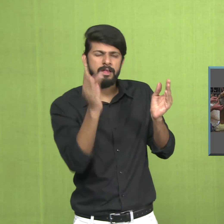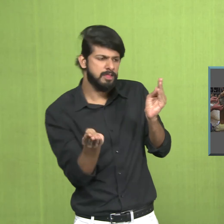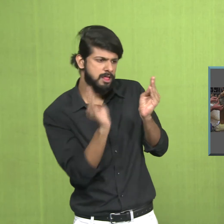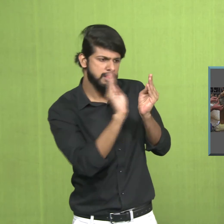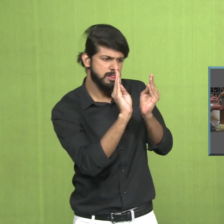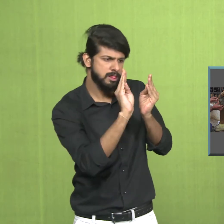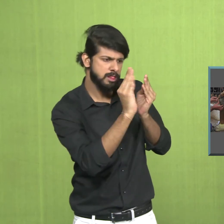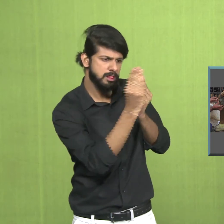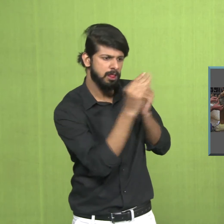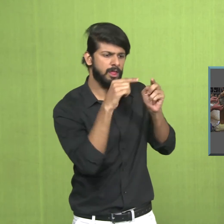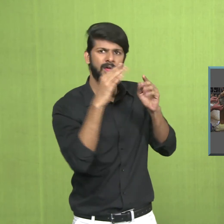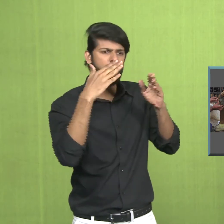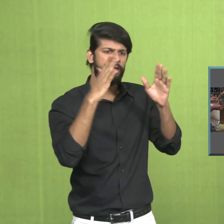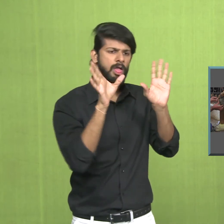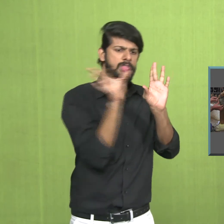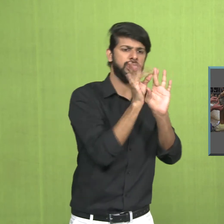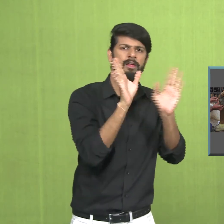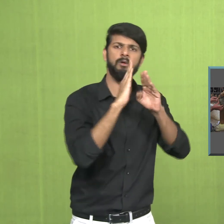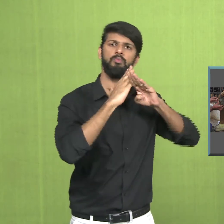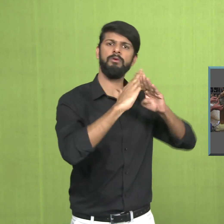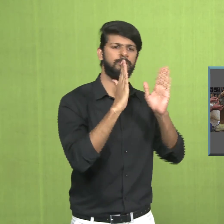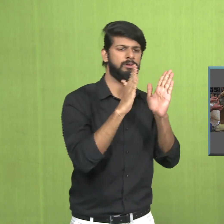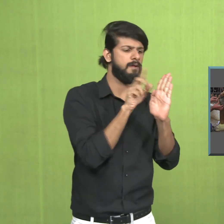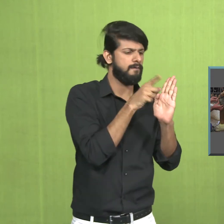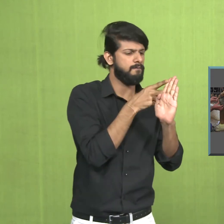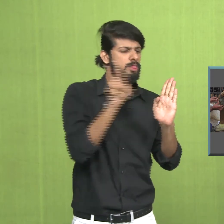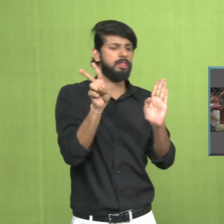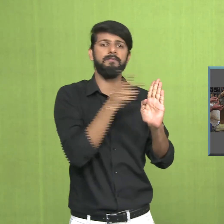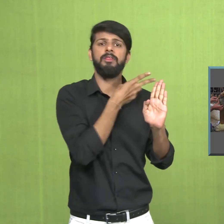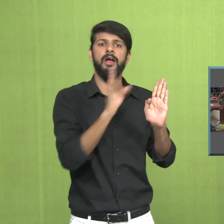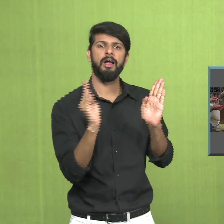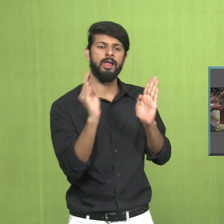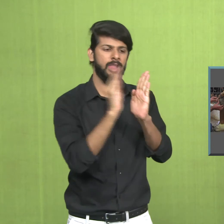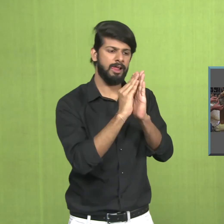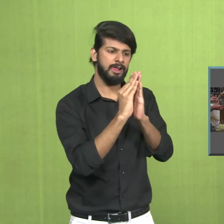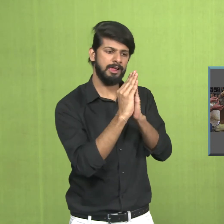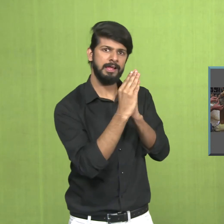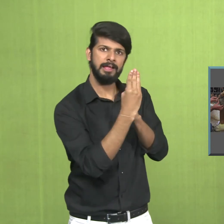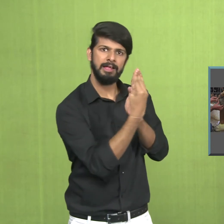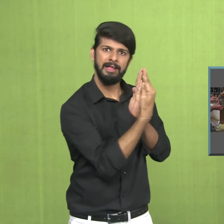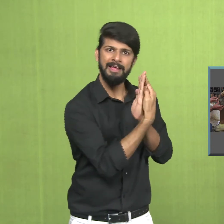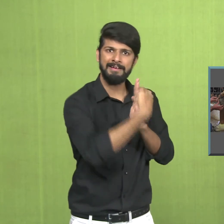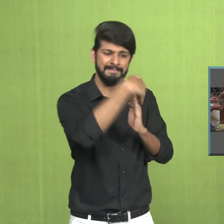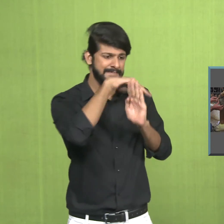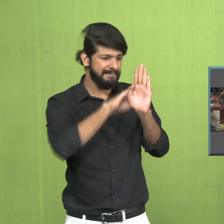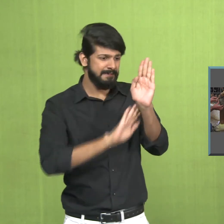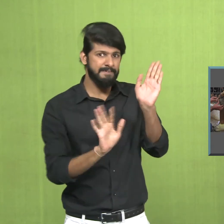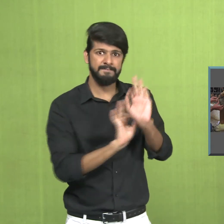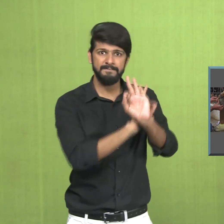Then they would use various different kinds of material. So for example, plaster, they